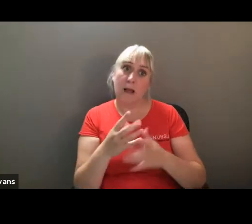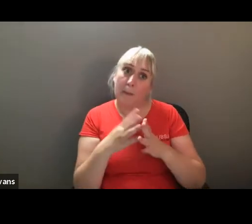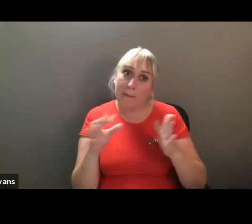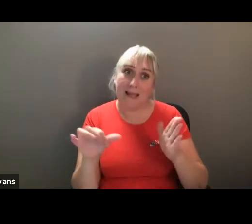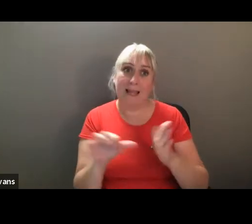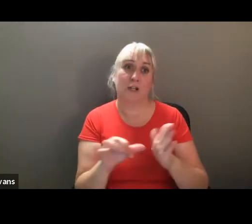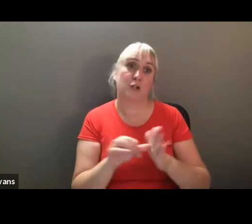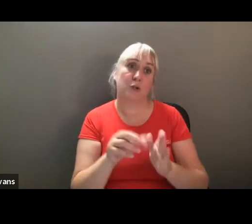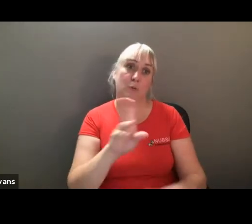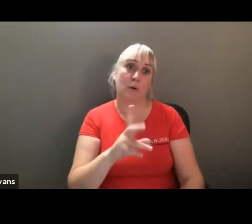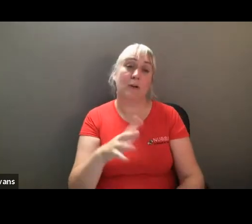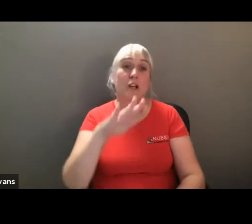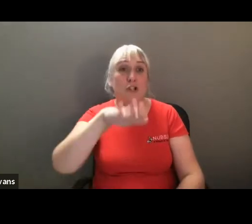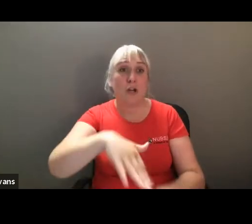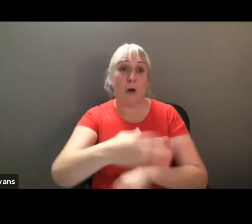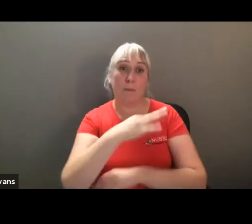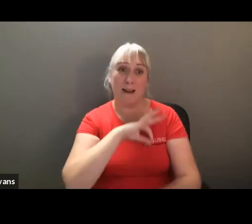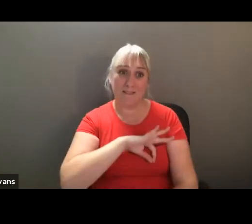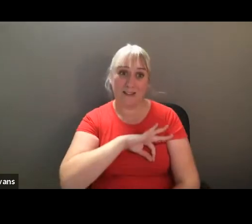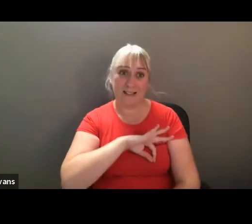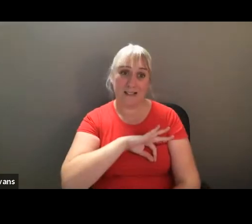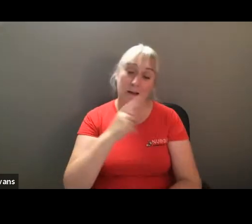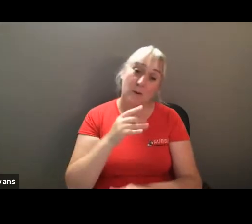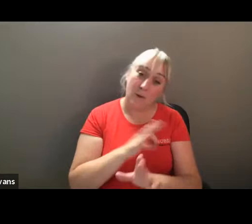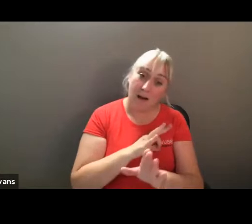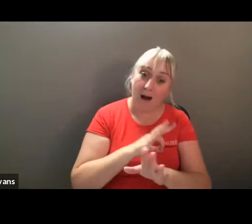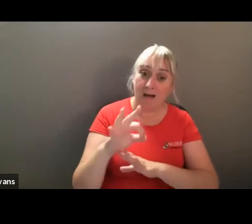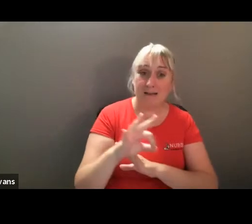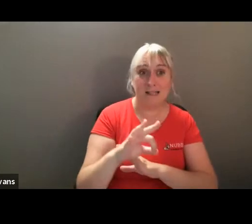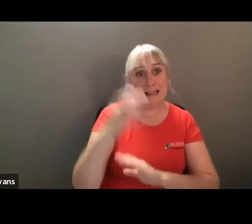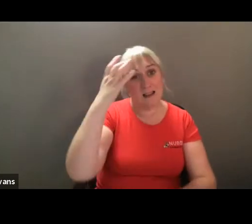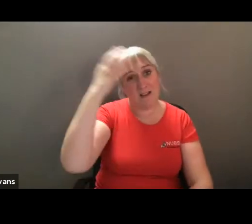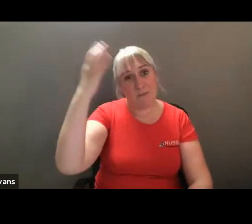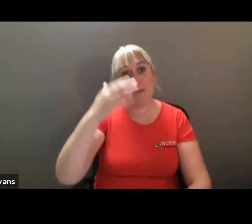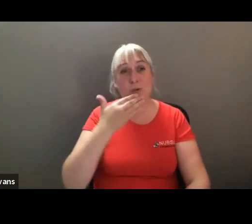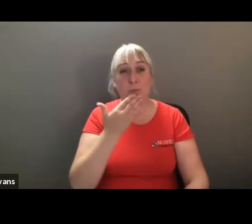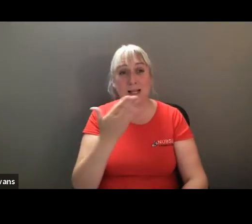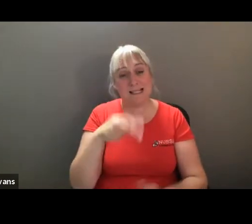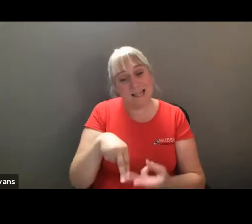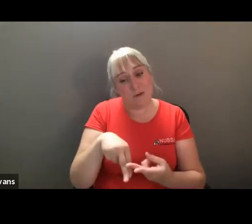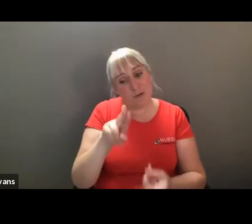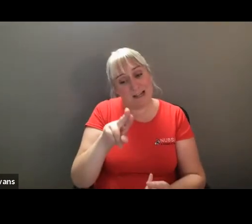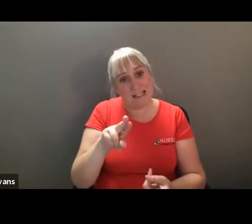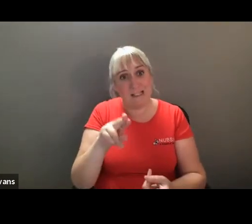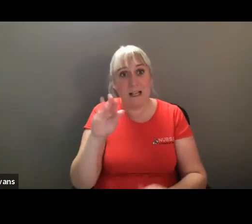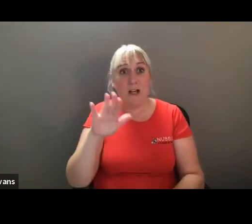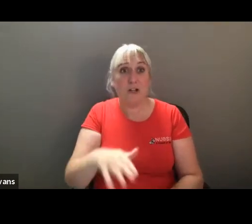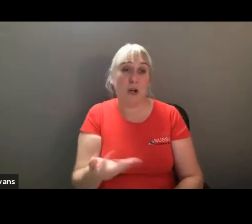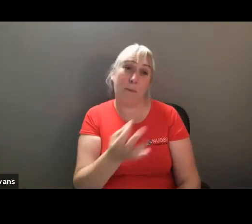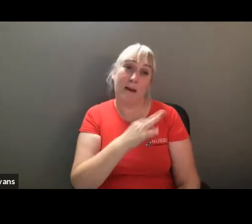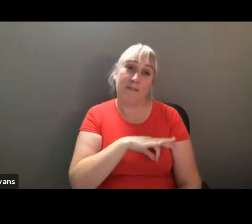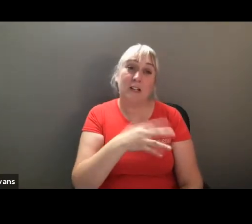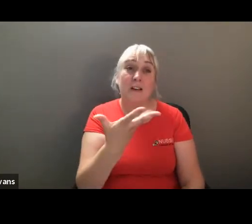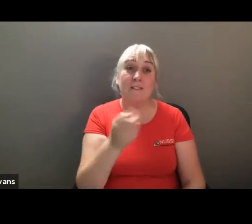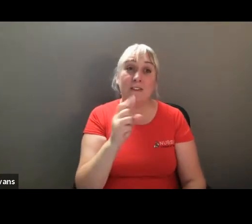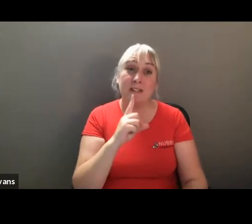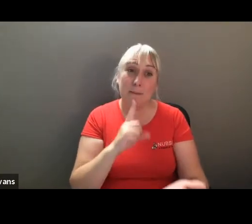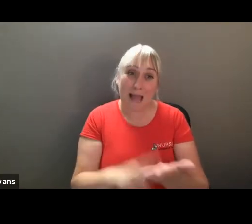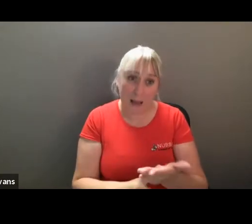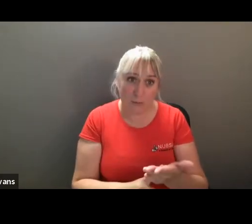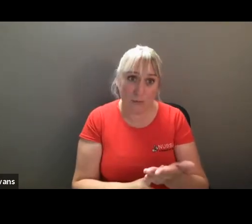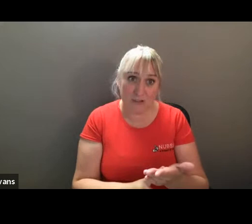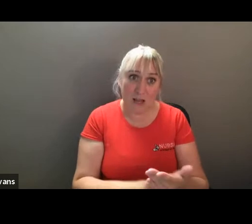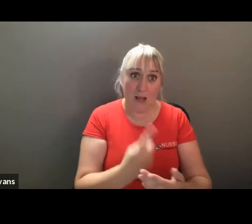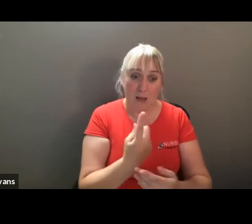for the government to increase child benefit to £50 per child per week. And we feel that's important because that's a benefit, that's an entitlement